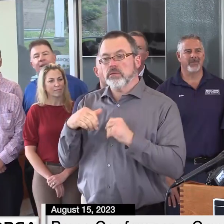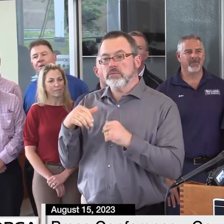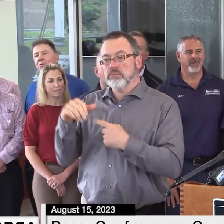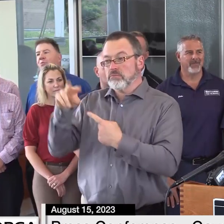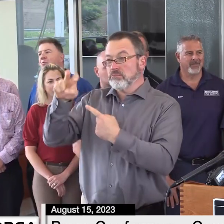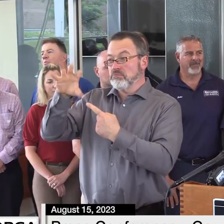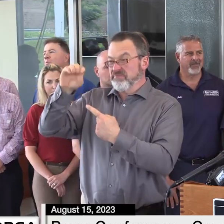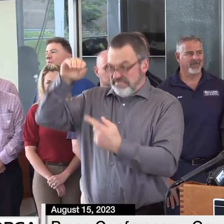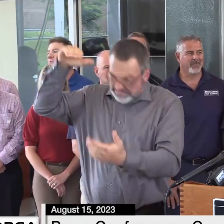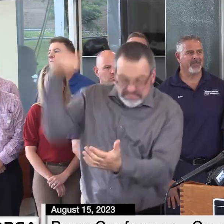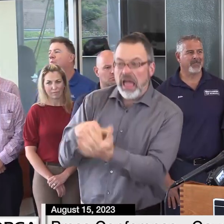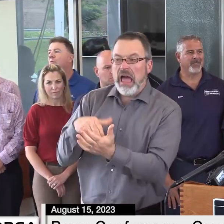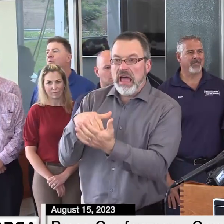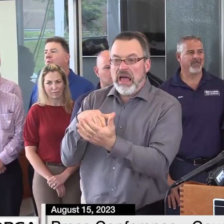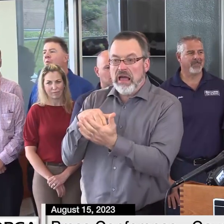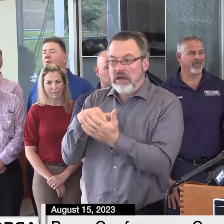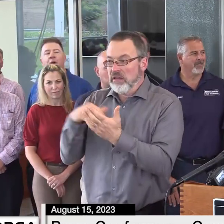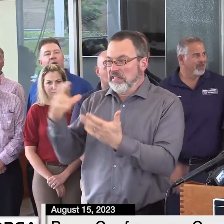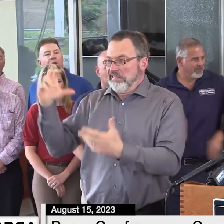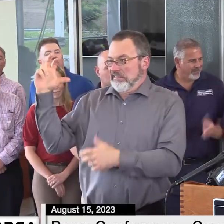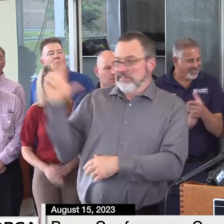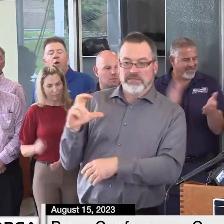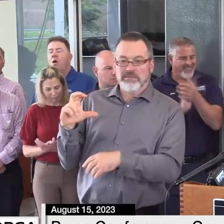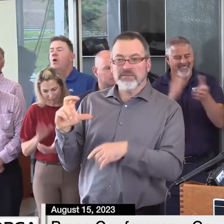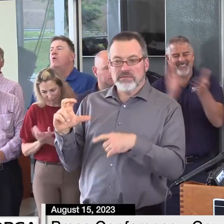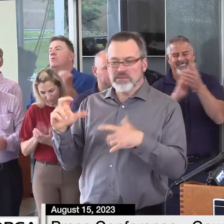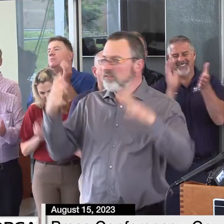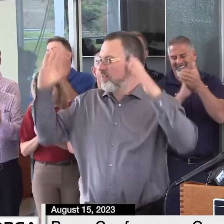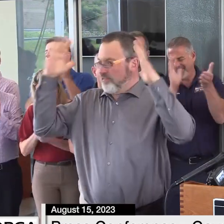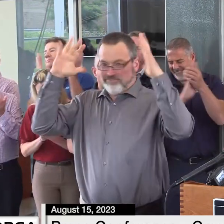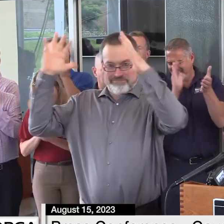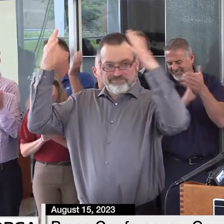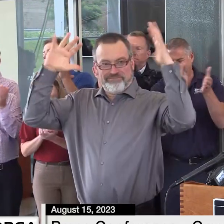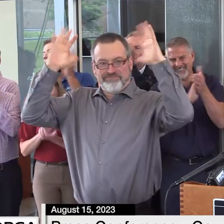$250,000 contribution that is going to be